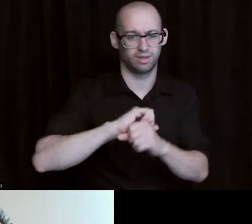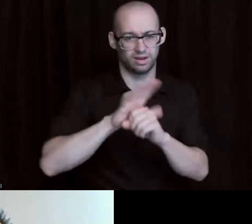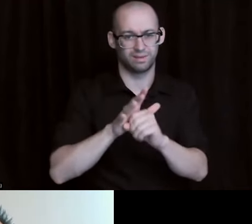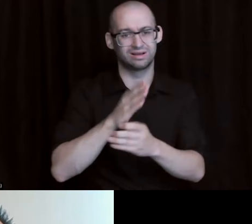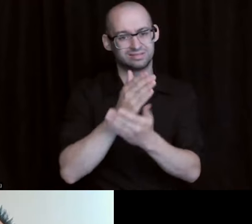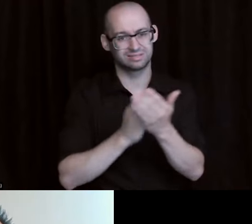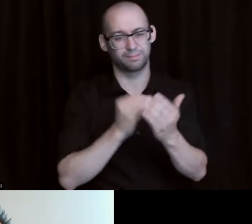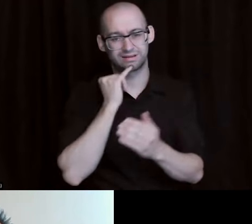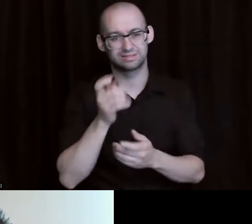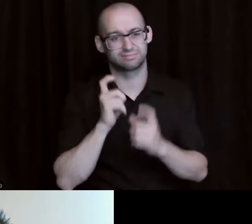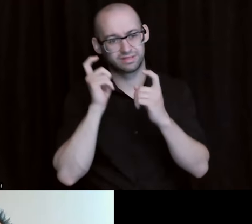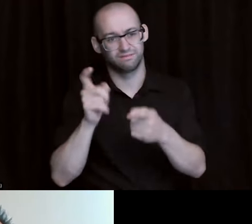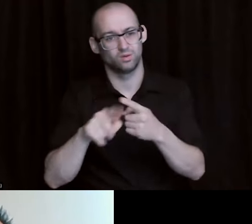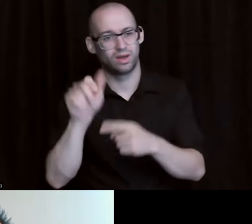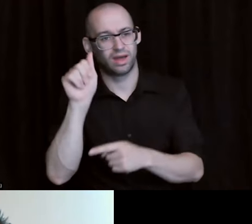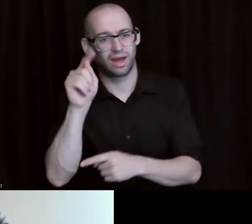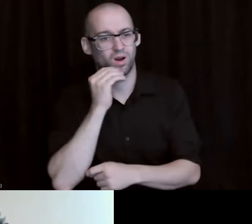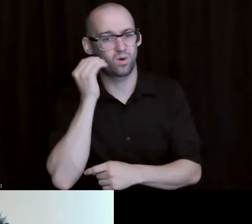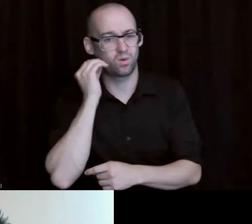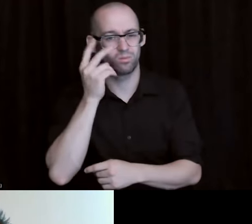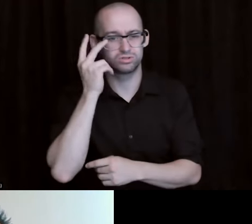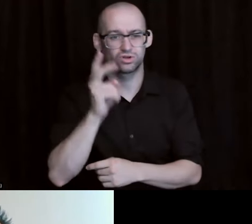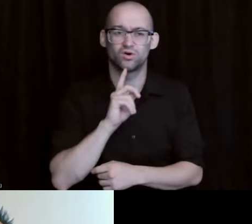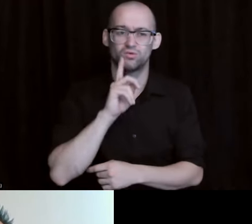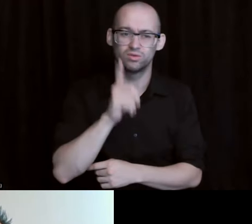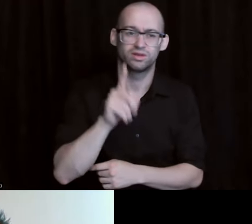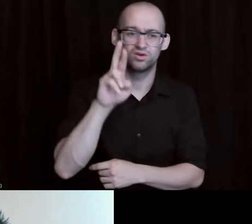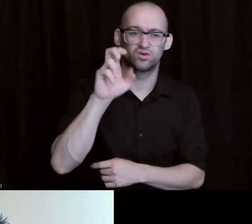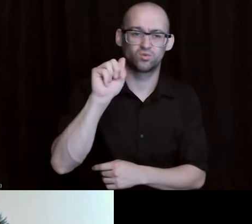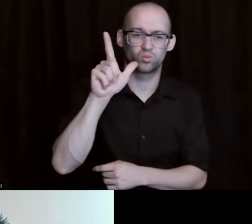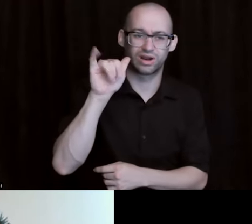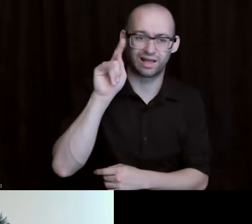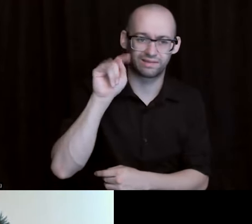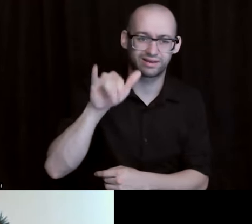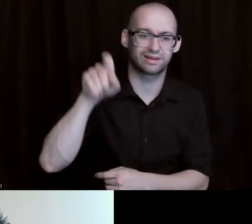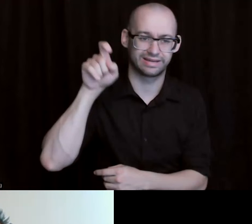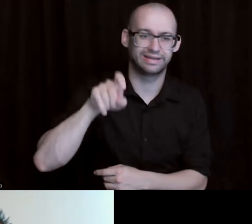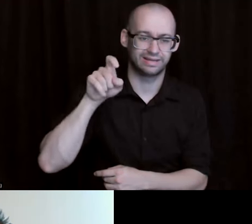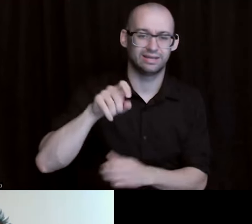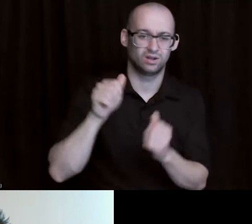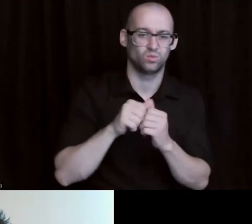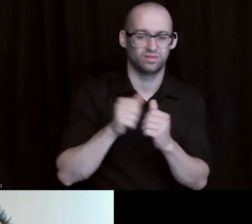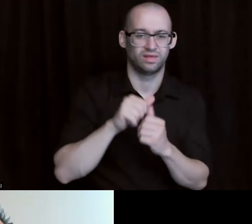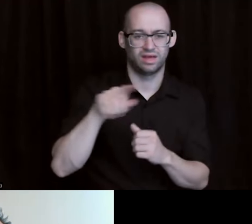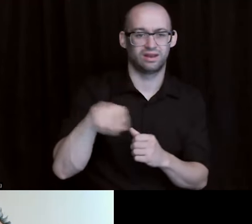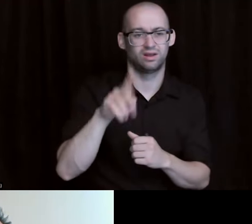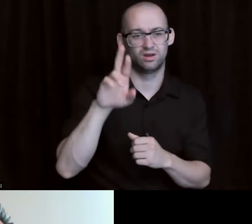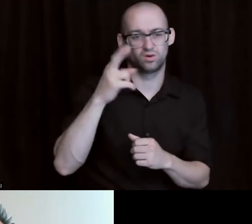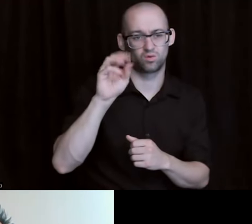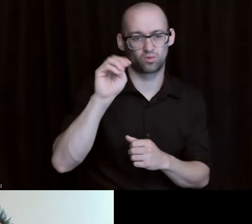home, where we saw the reality and the need of those Chromebooks. But not only the Chromebooks, but the availability